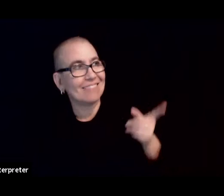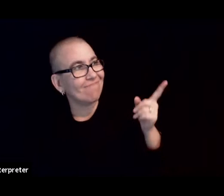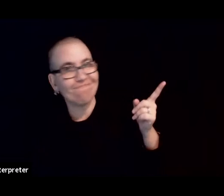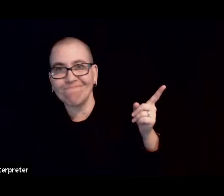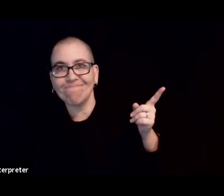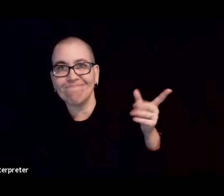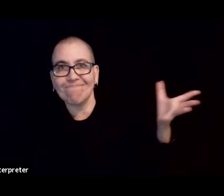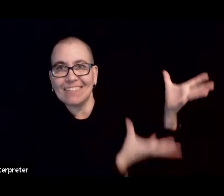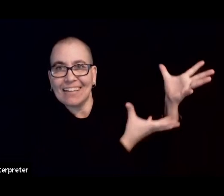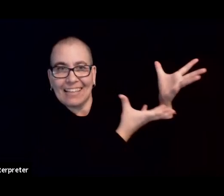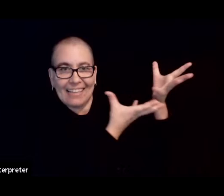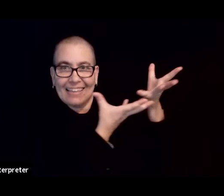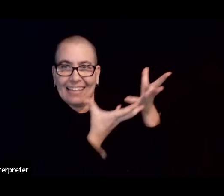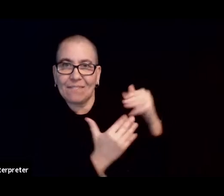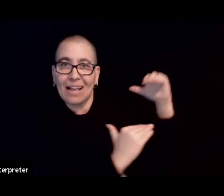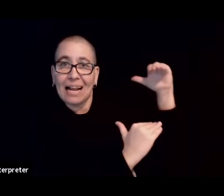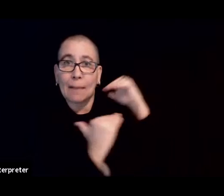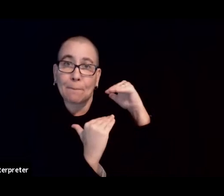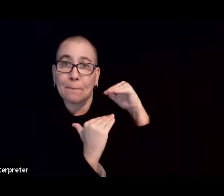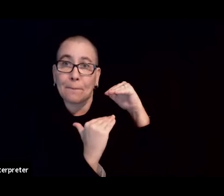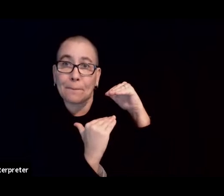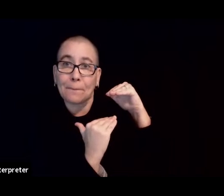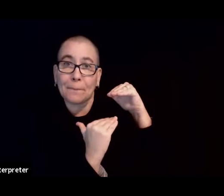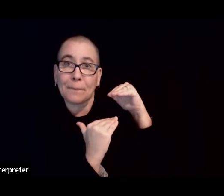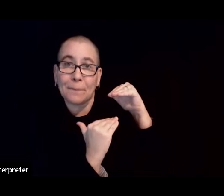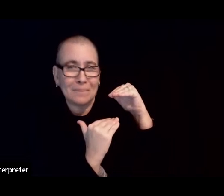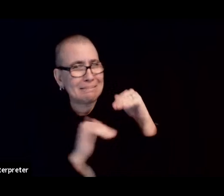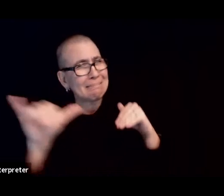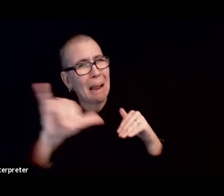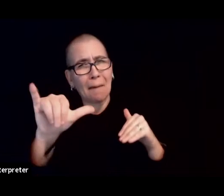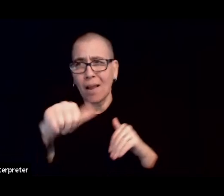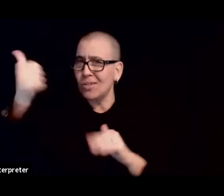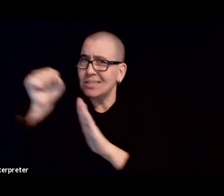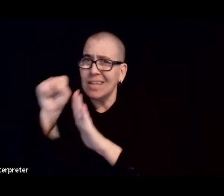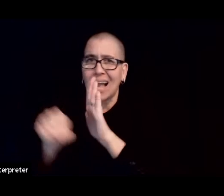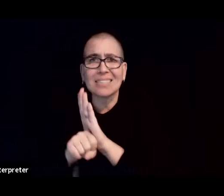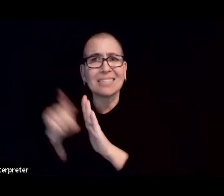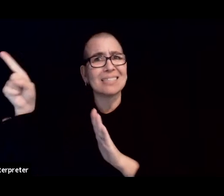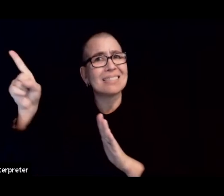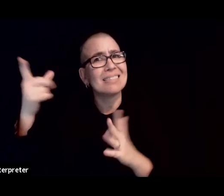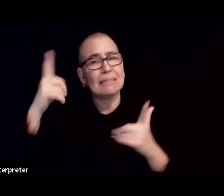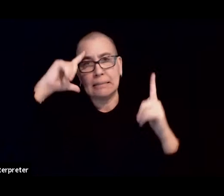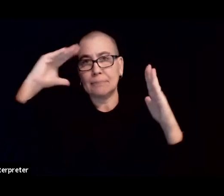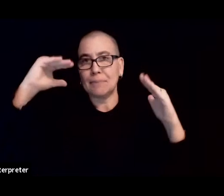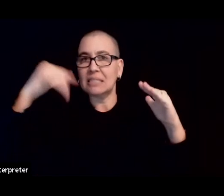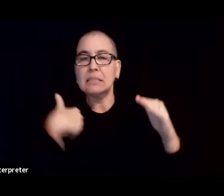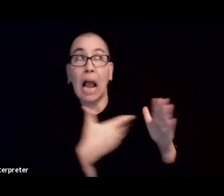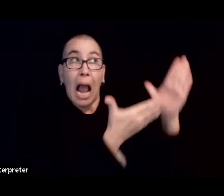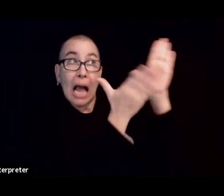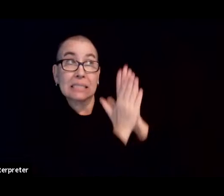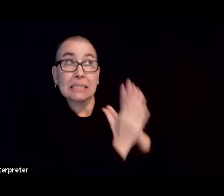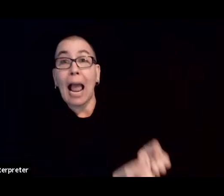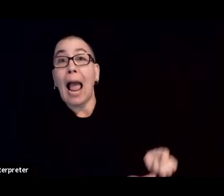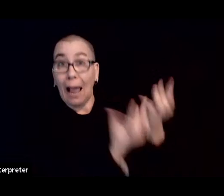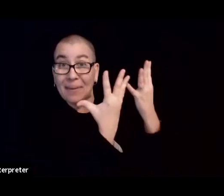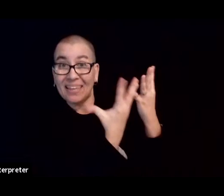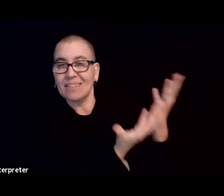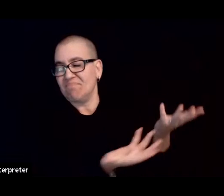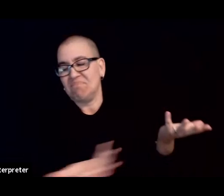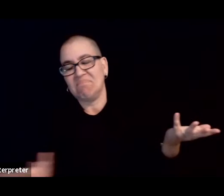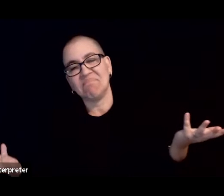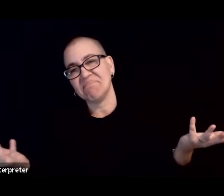as they want to vaccinate their workers as quickly as they want, and that's a problem we all share. So we're just hopeful that